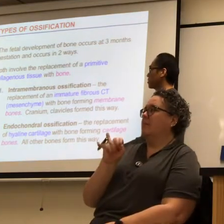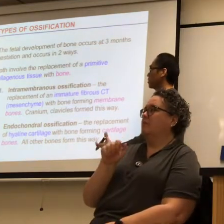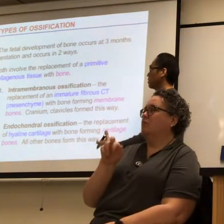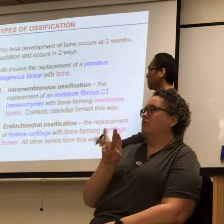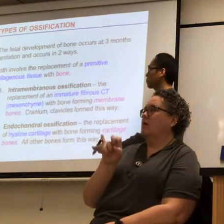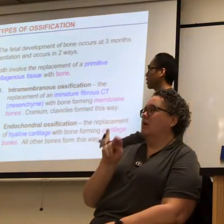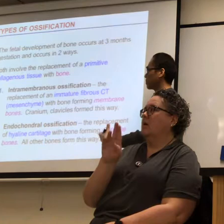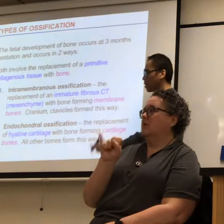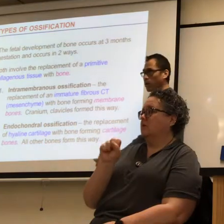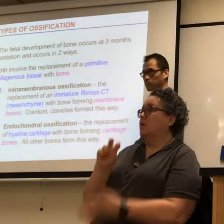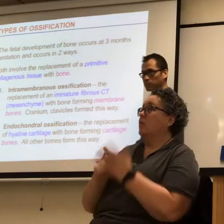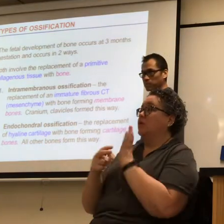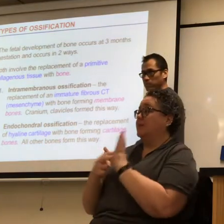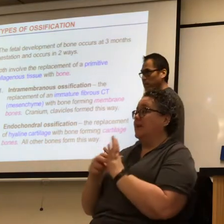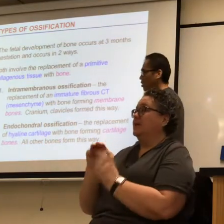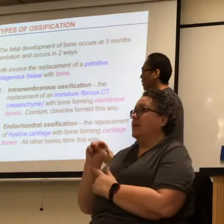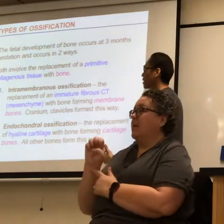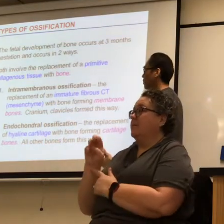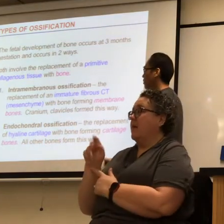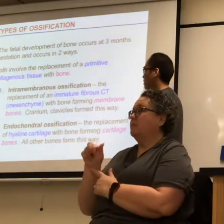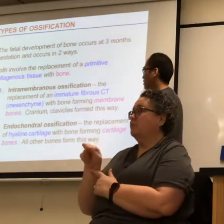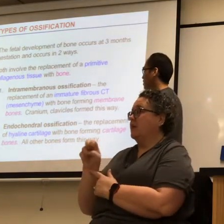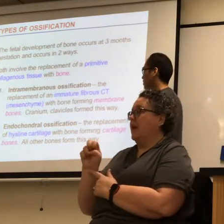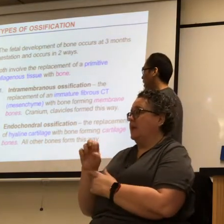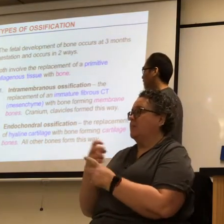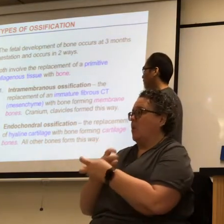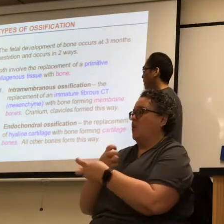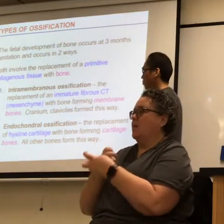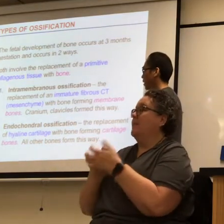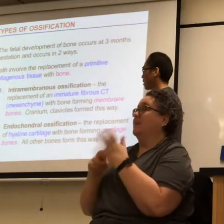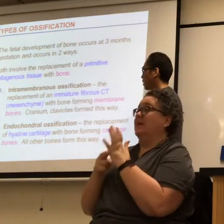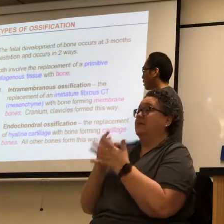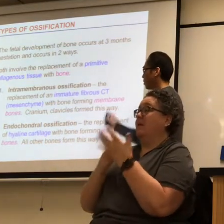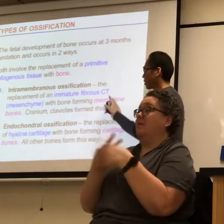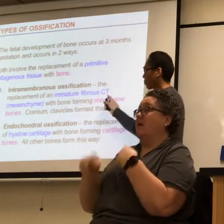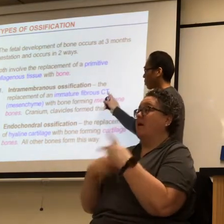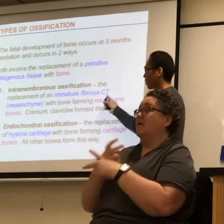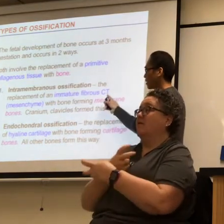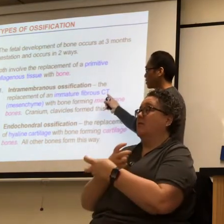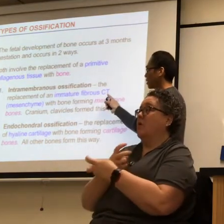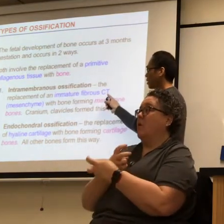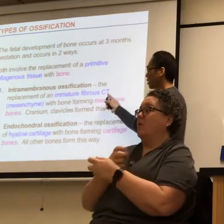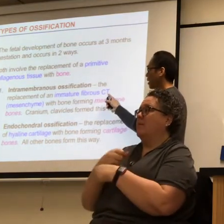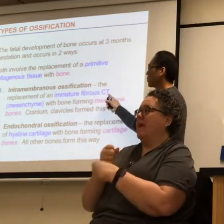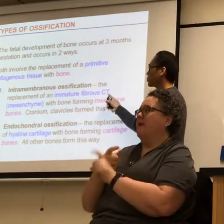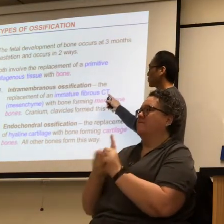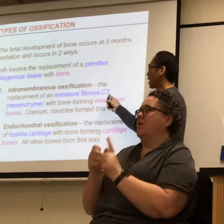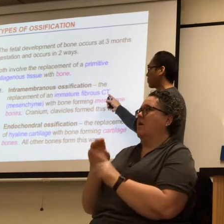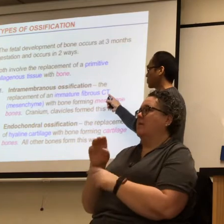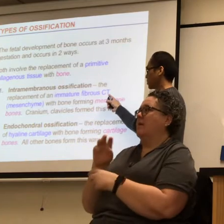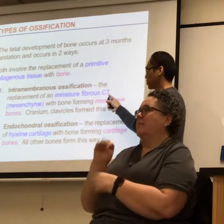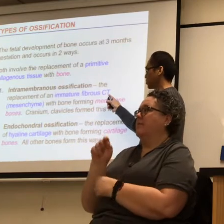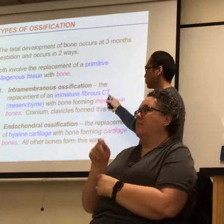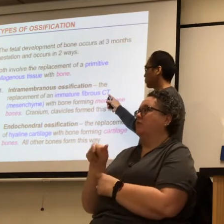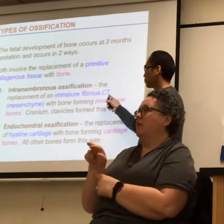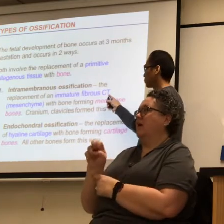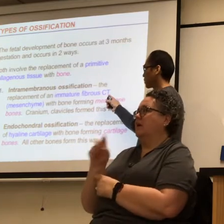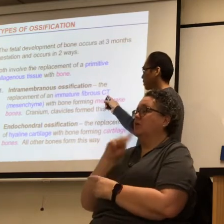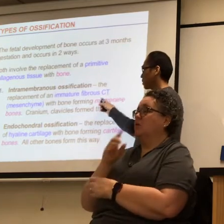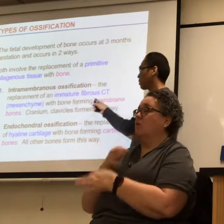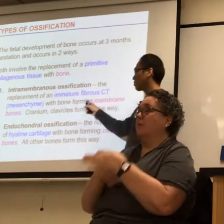means membrane bone. Okay, you're making bone in some kind of a membrane. You're going to replace a immature fibrous